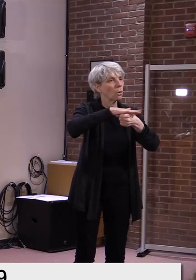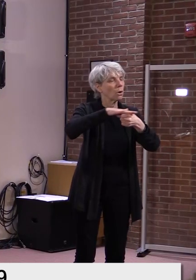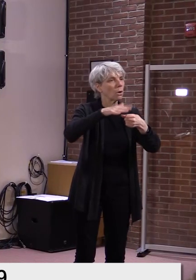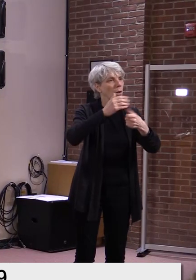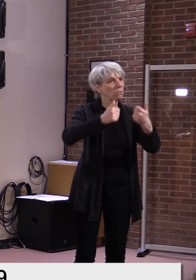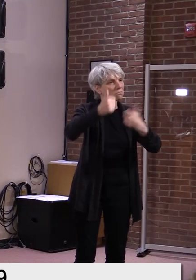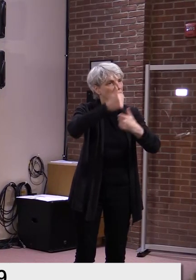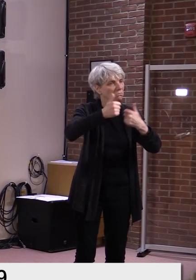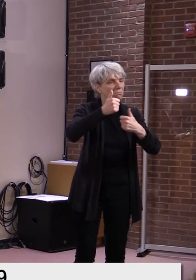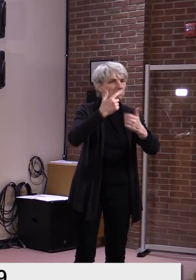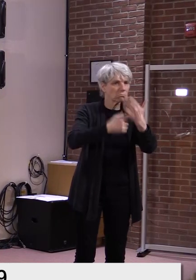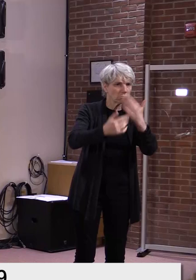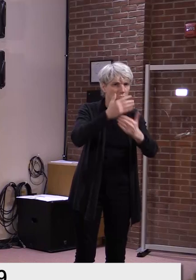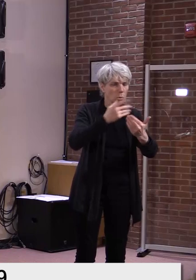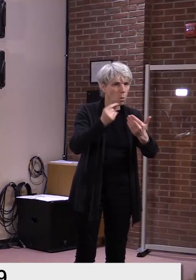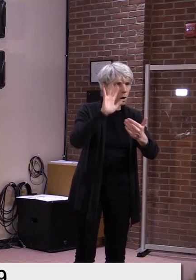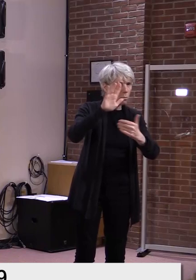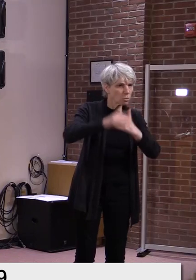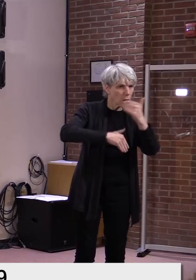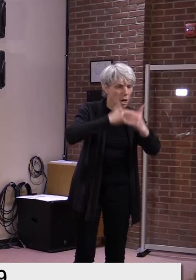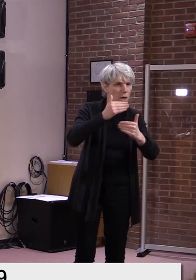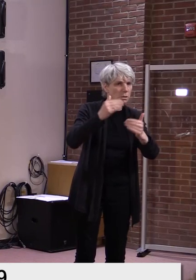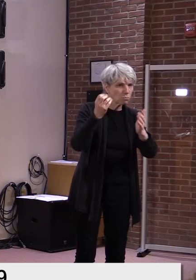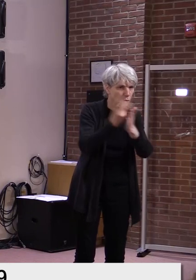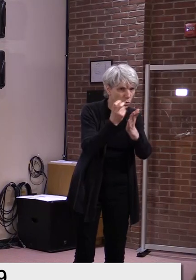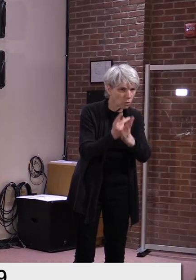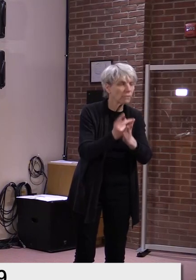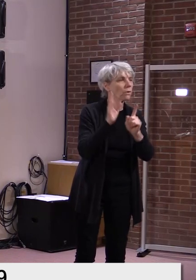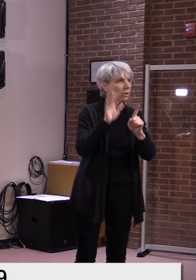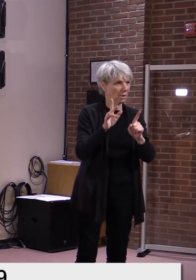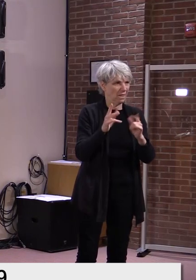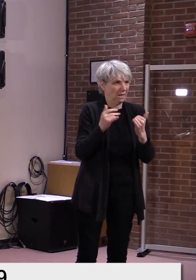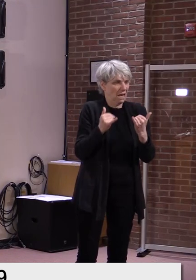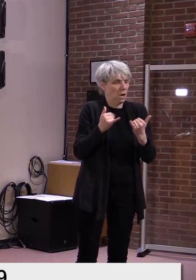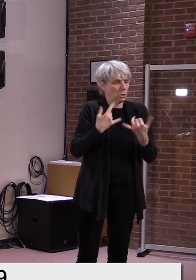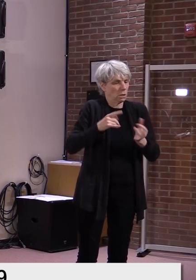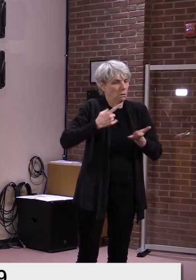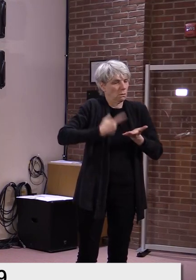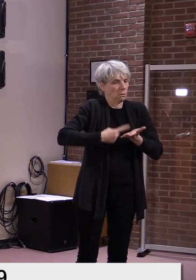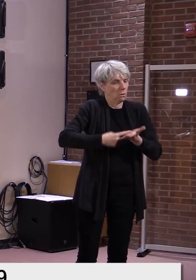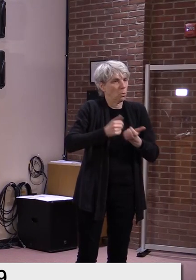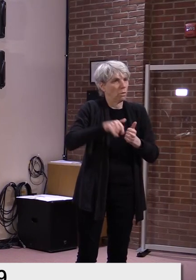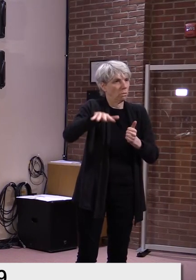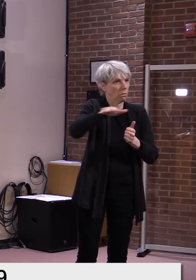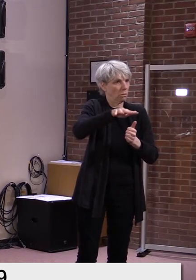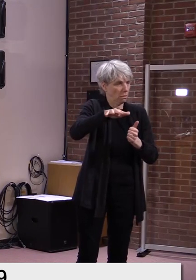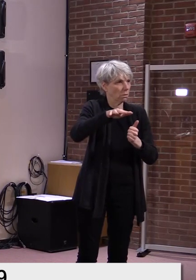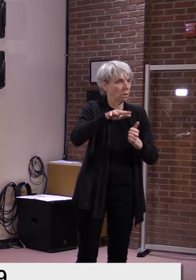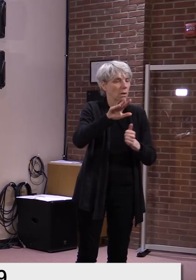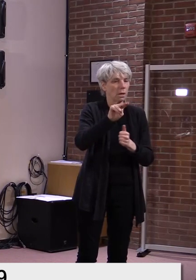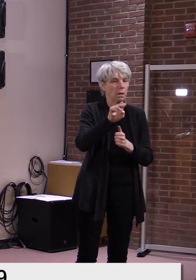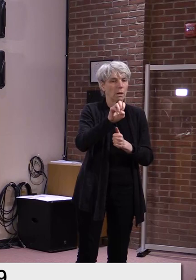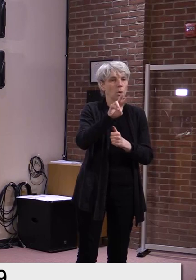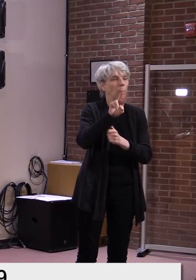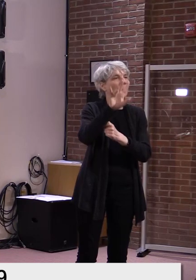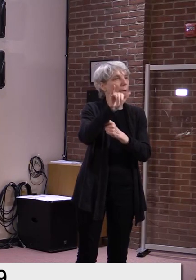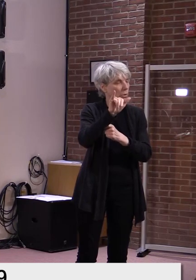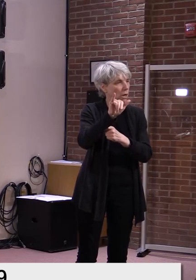the local level. And that's where we are right now, making sure that we have all sort of